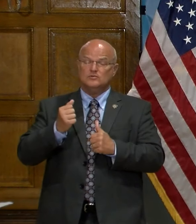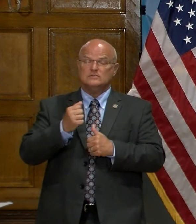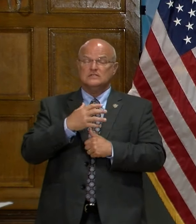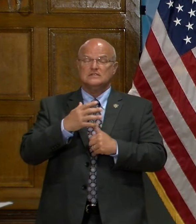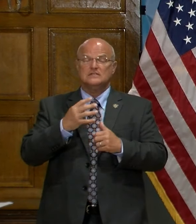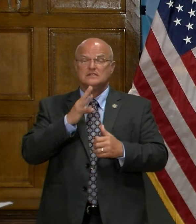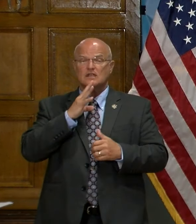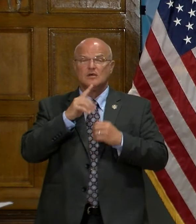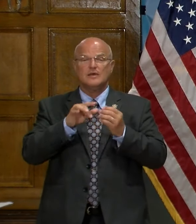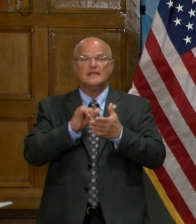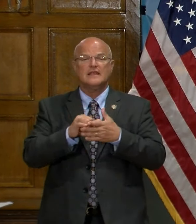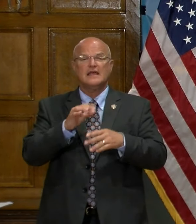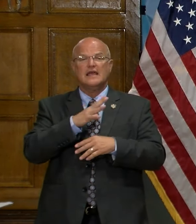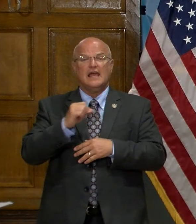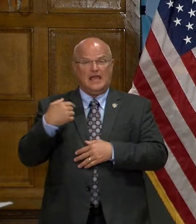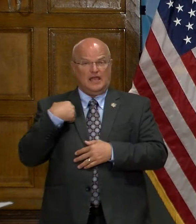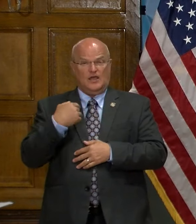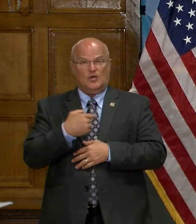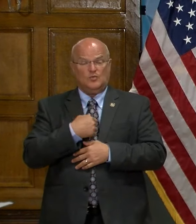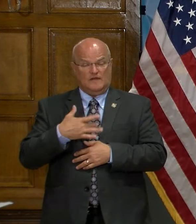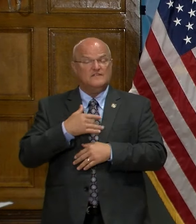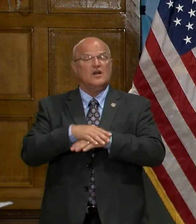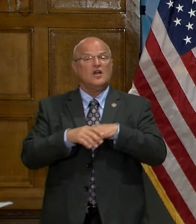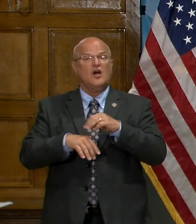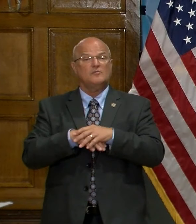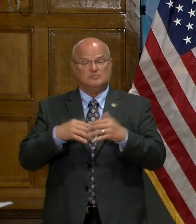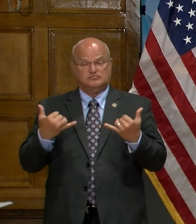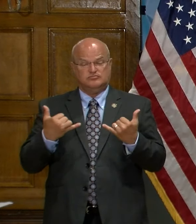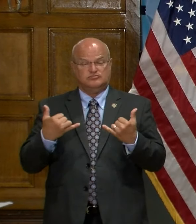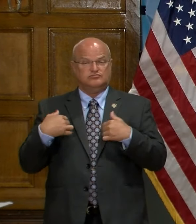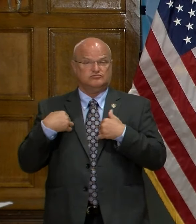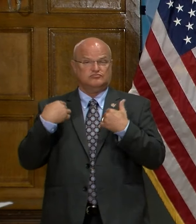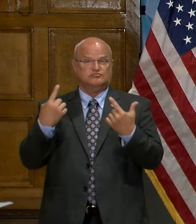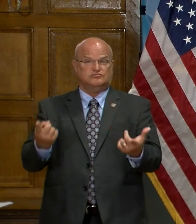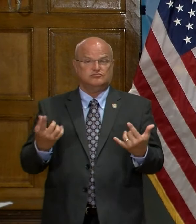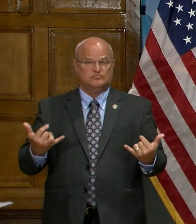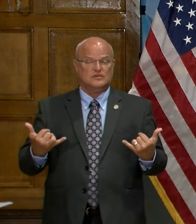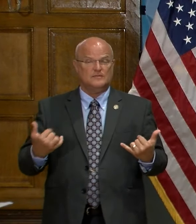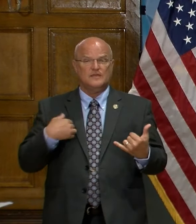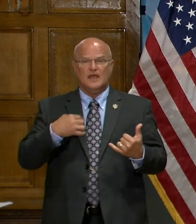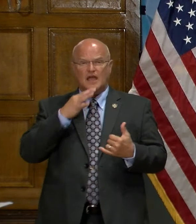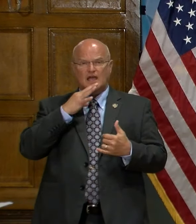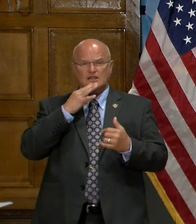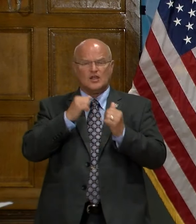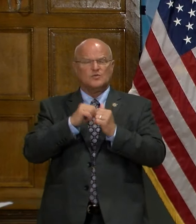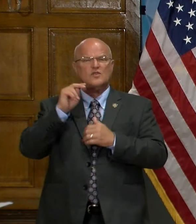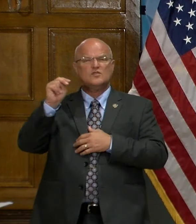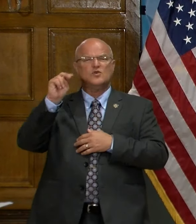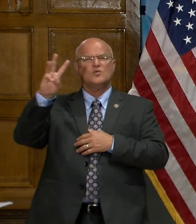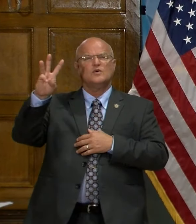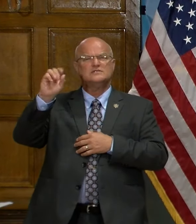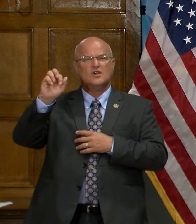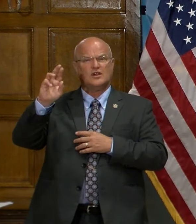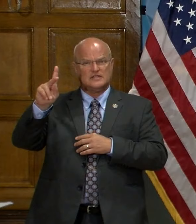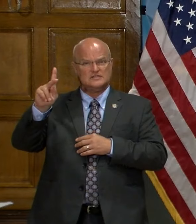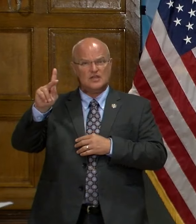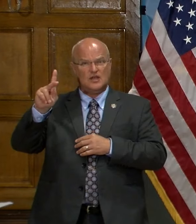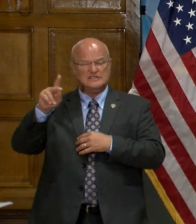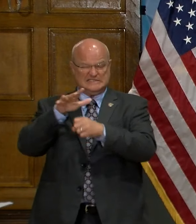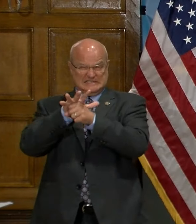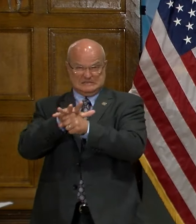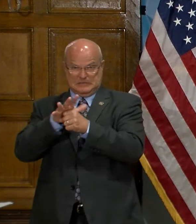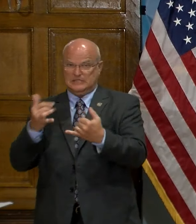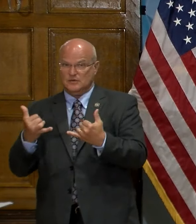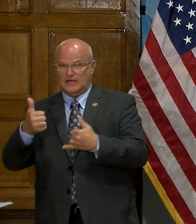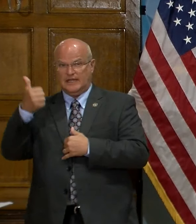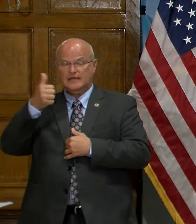and you know, we feel comfortable where we are in our capacity. I talk to Northwest Arkansas, which is the pressure